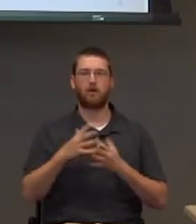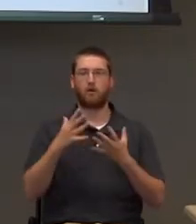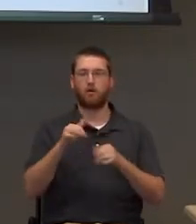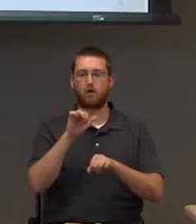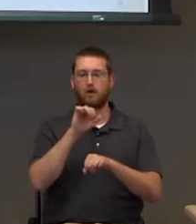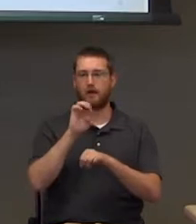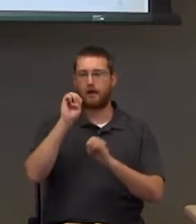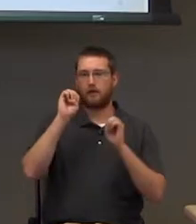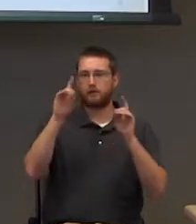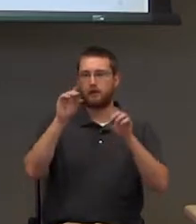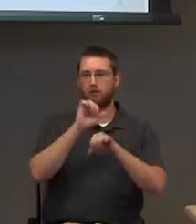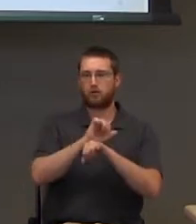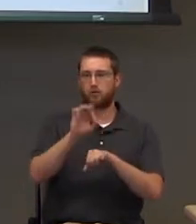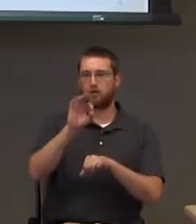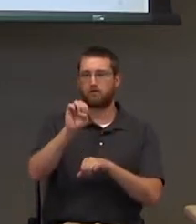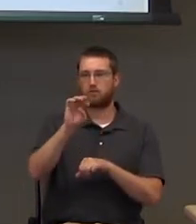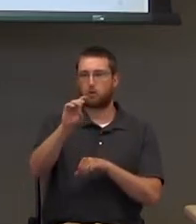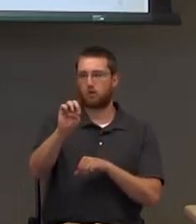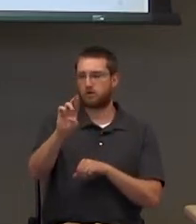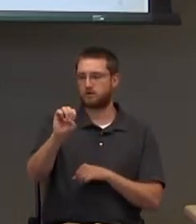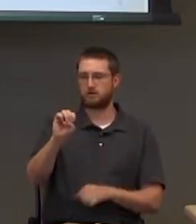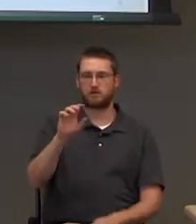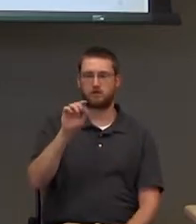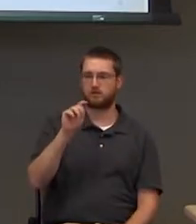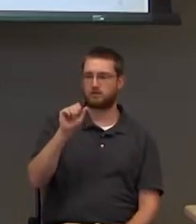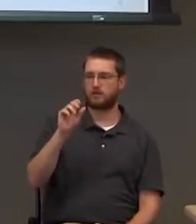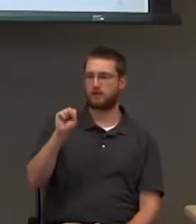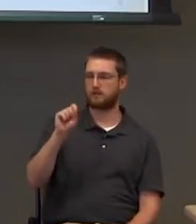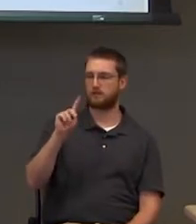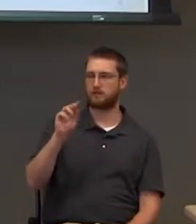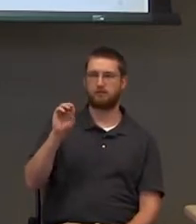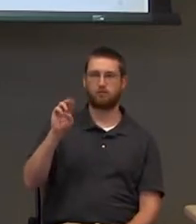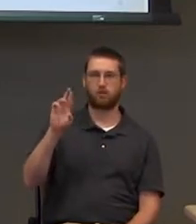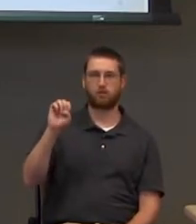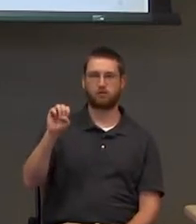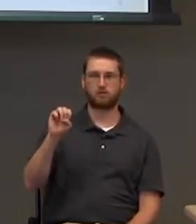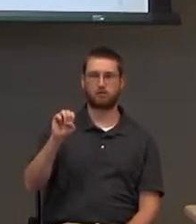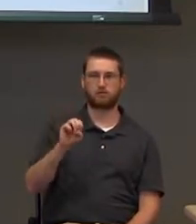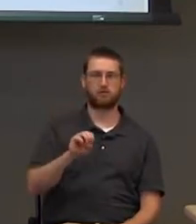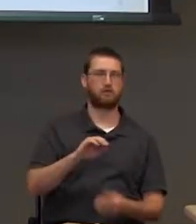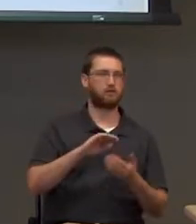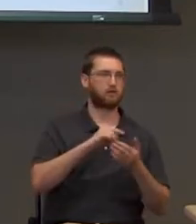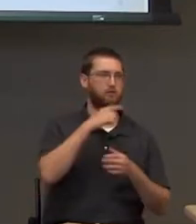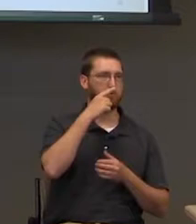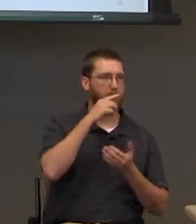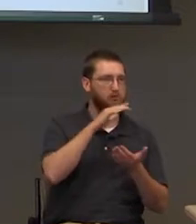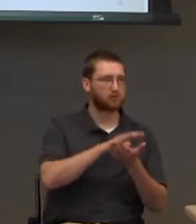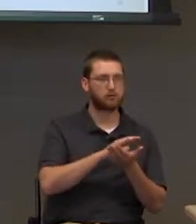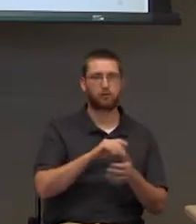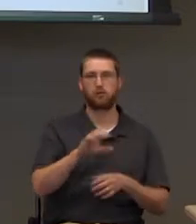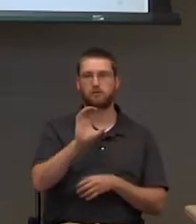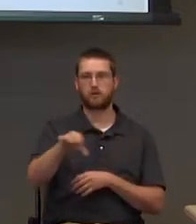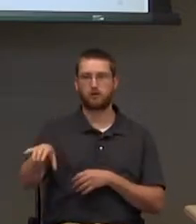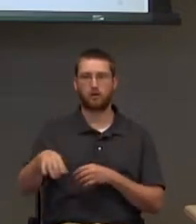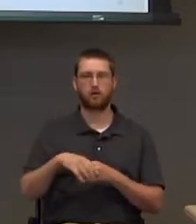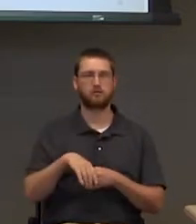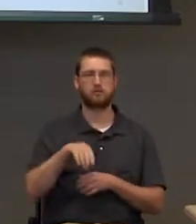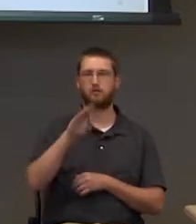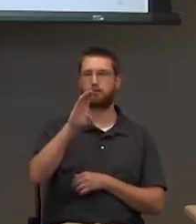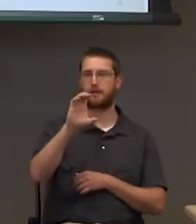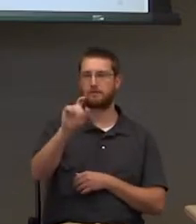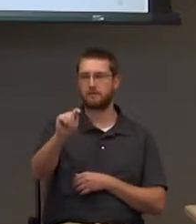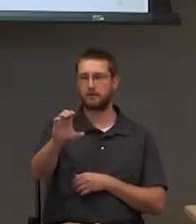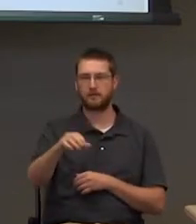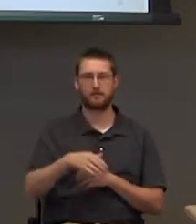task force. This is where you bring your public schools, your community, your technical college center, business